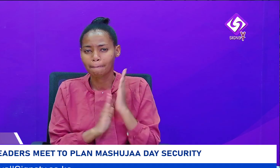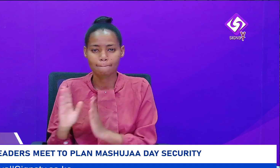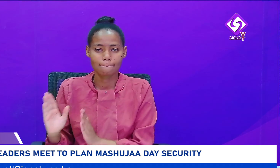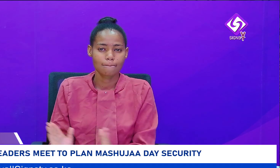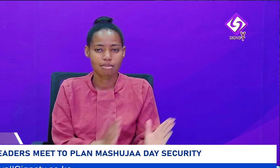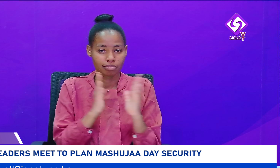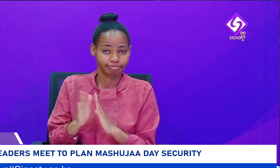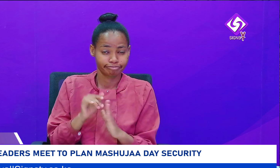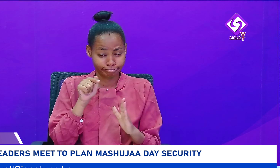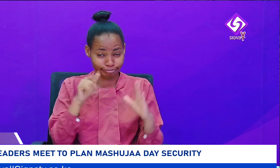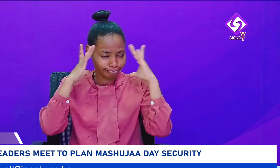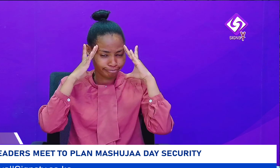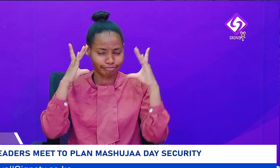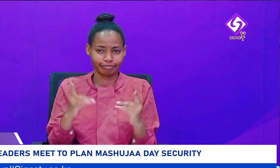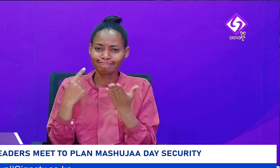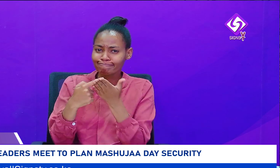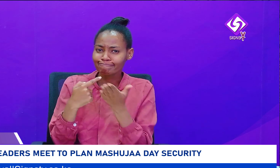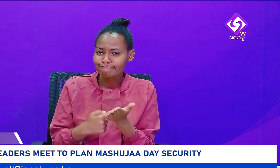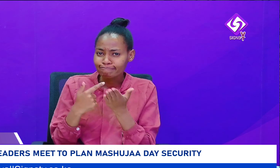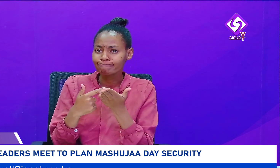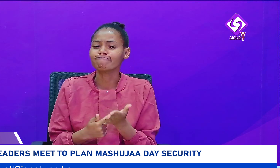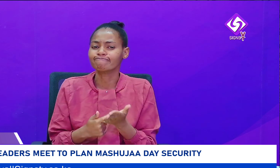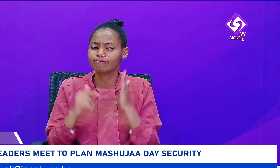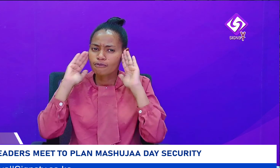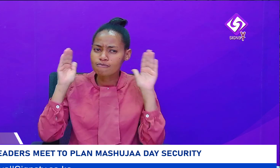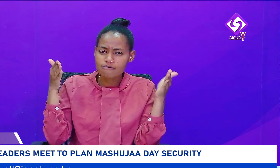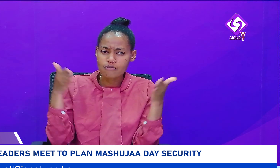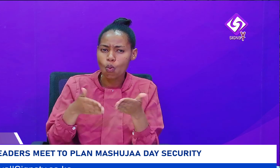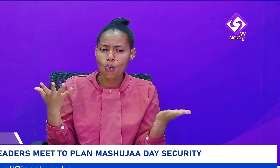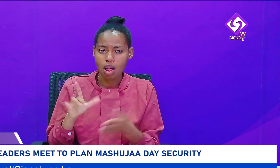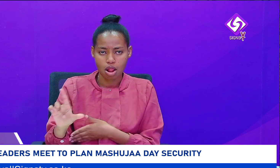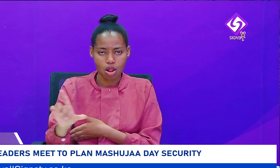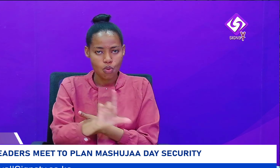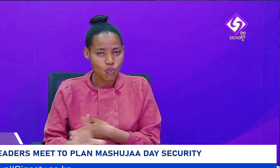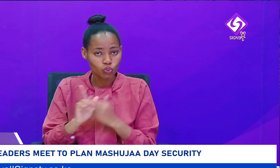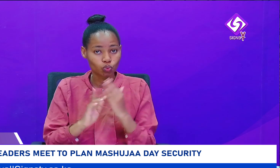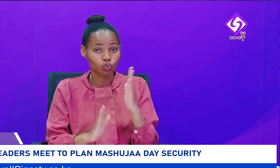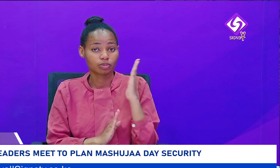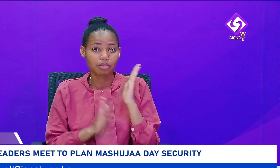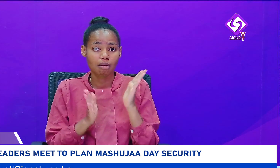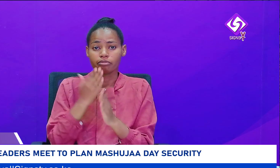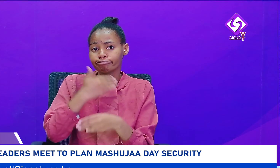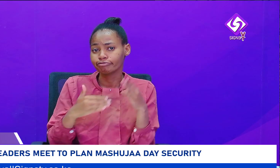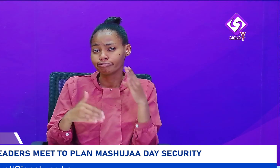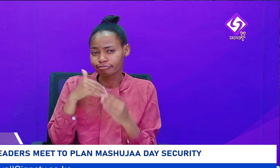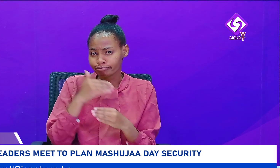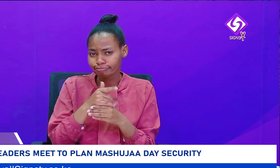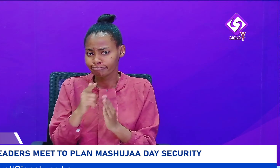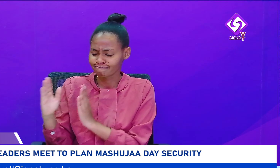comprehensive security plans. The discussions focused on logistical, security,